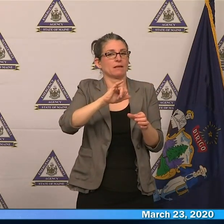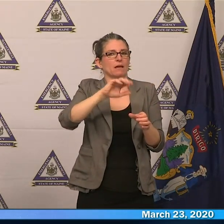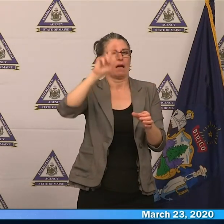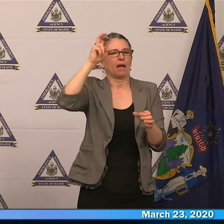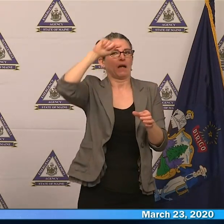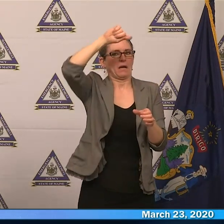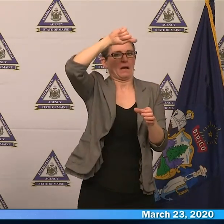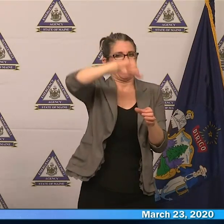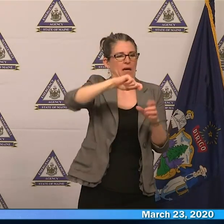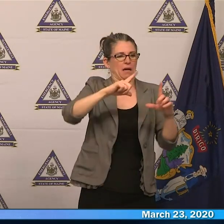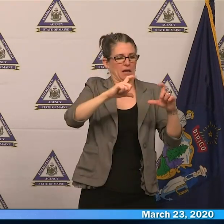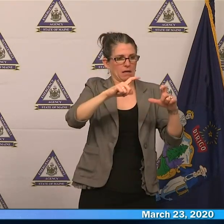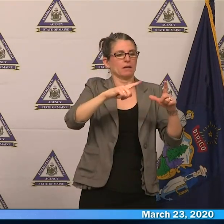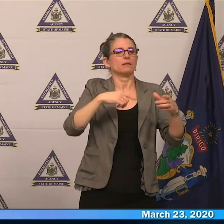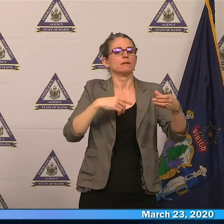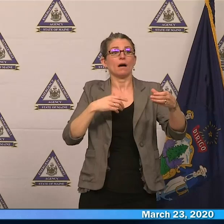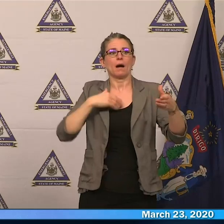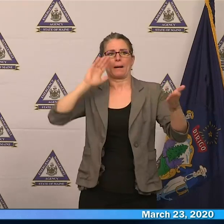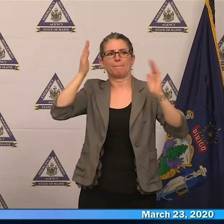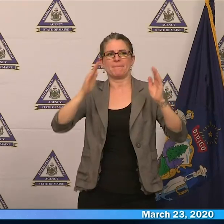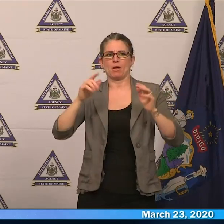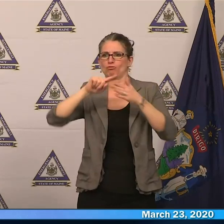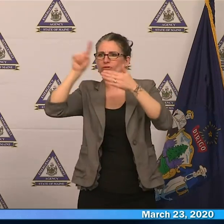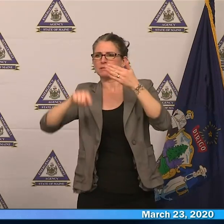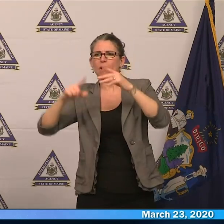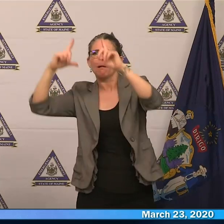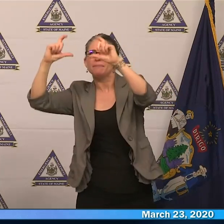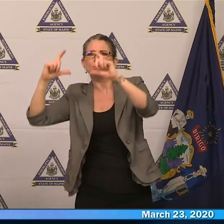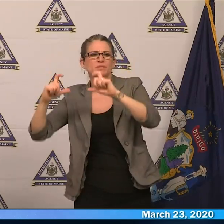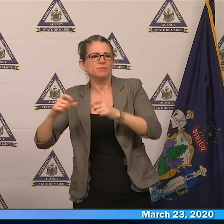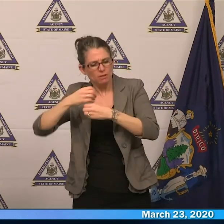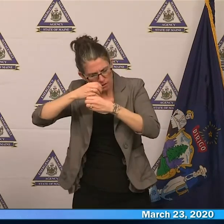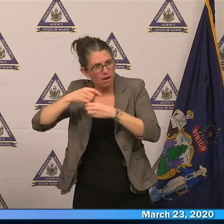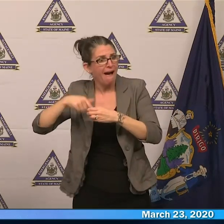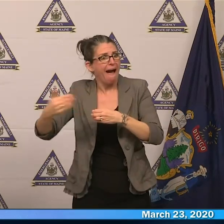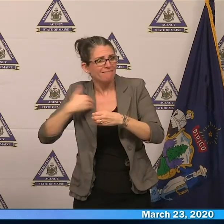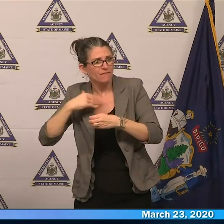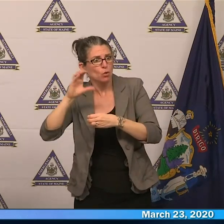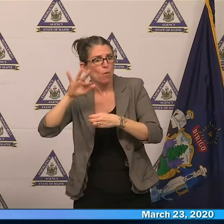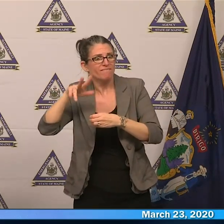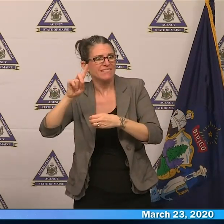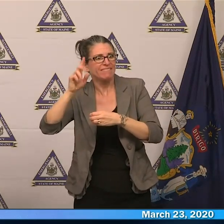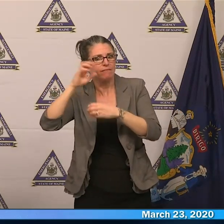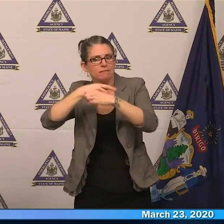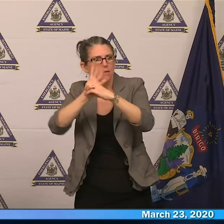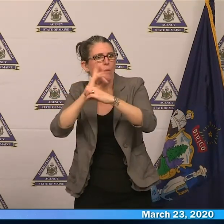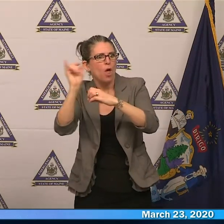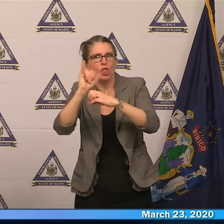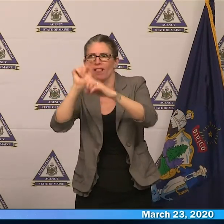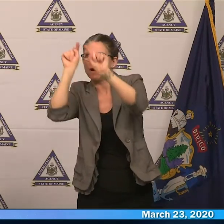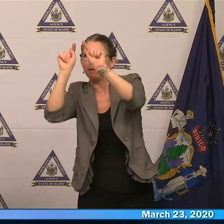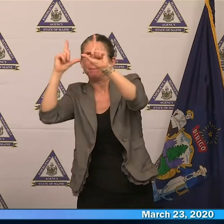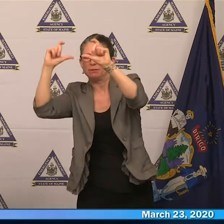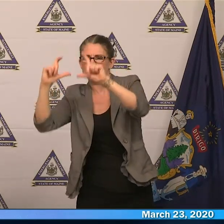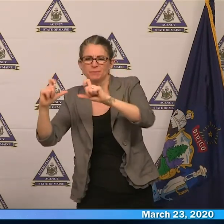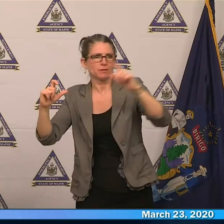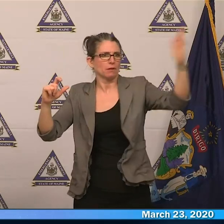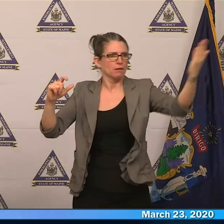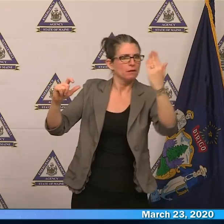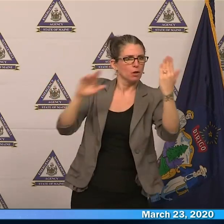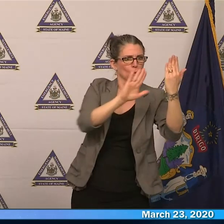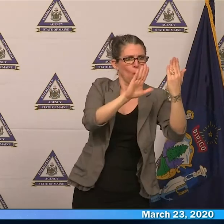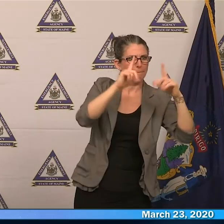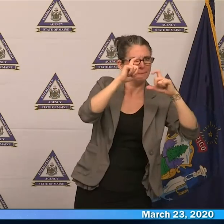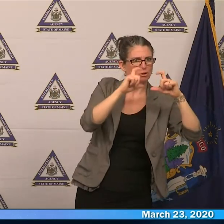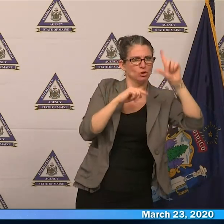to be able to extract the potential virus from the swab that we receive. And right now, the chemical that is used